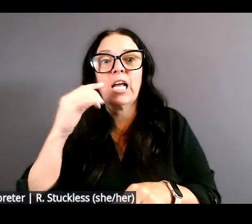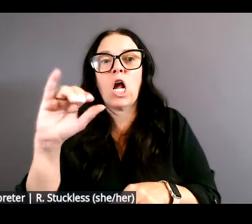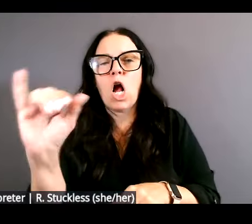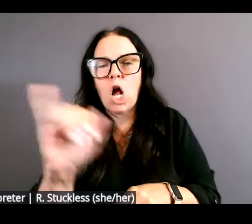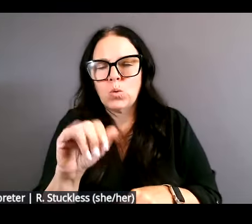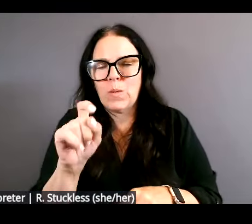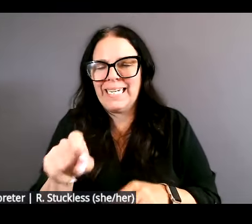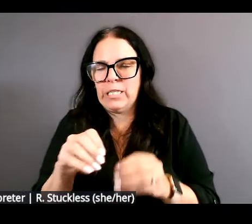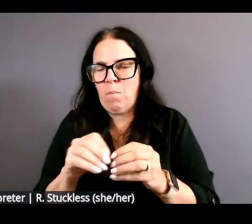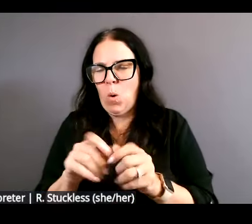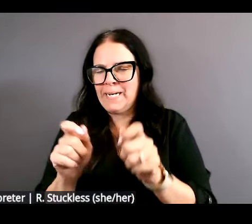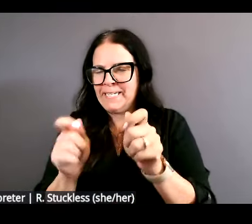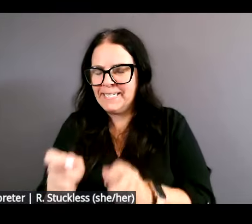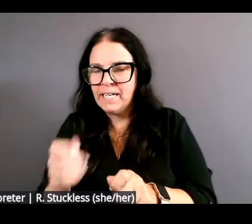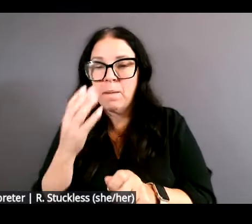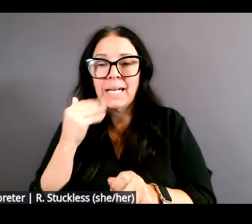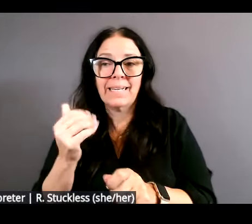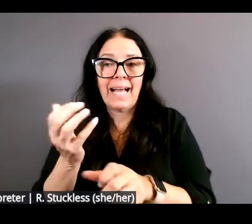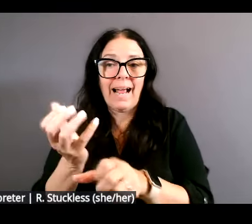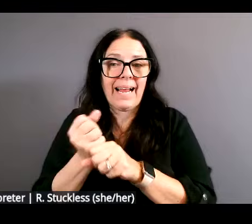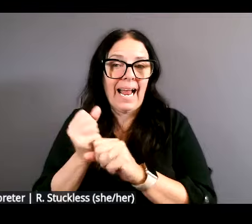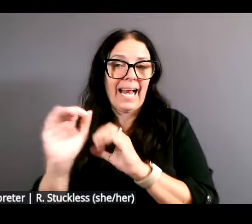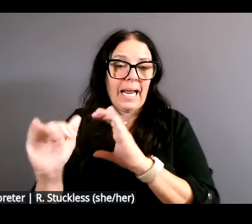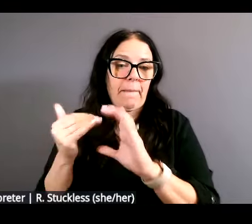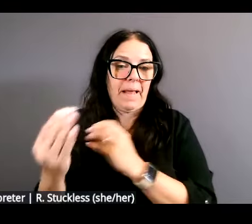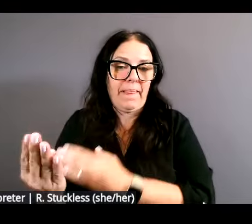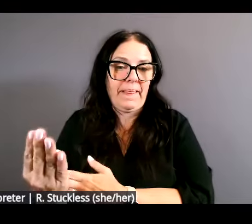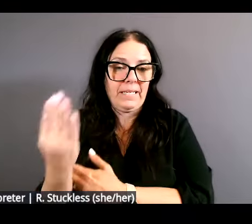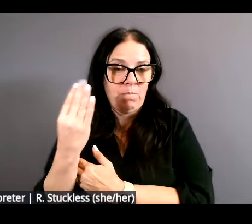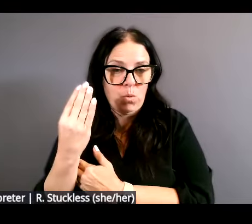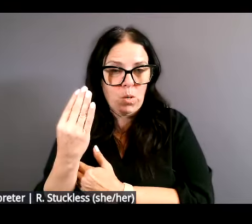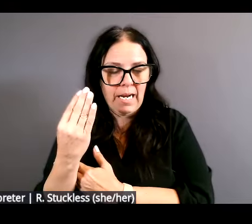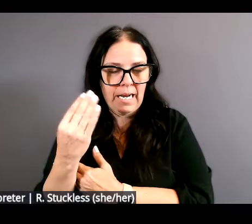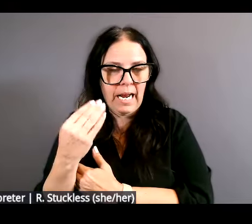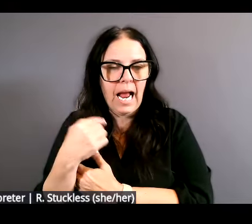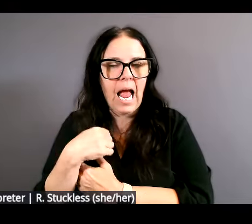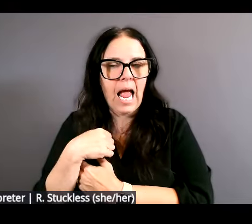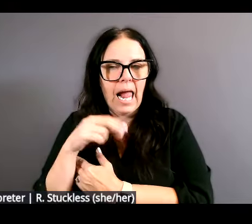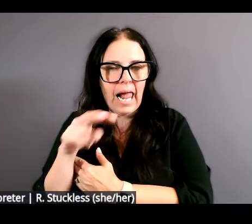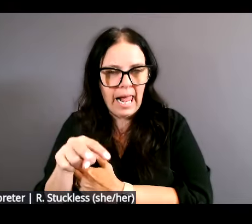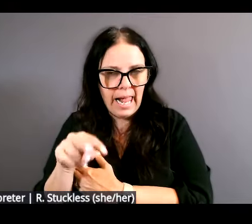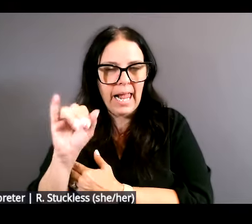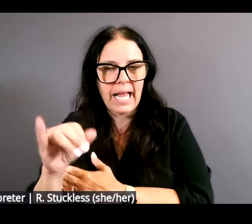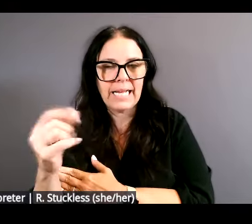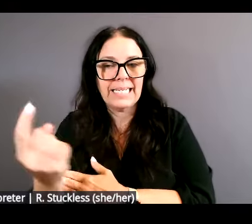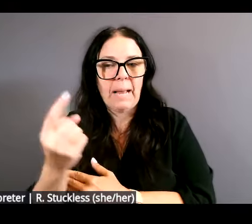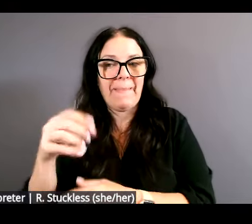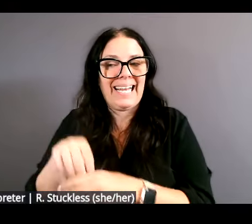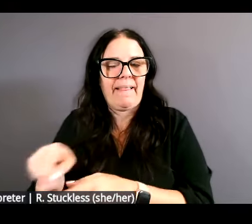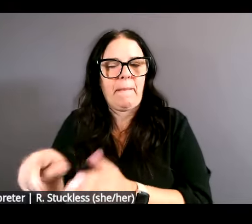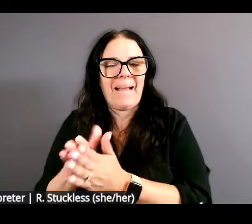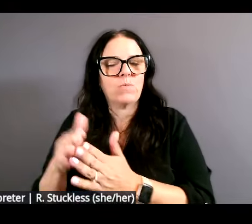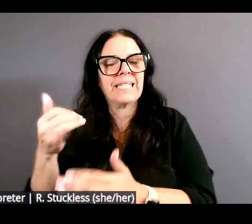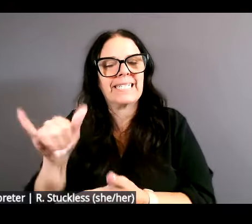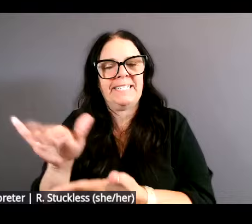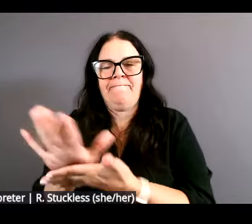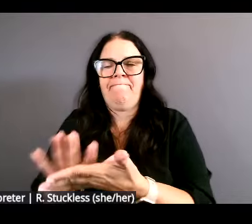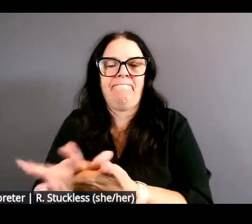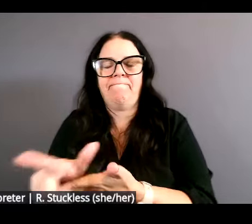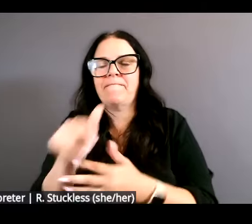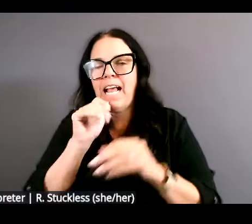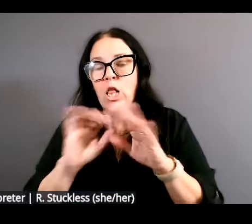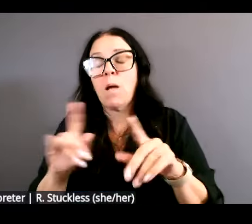because based on the email that I got from him this morning, I think that something still in our manual isn't clear with this. So in general, when it comes to